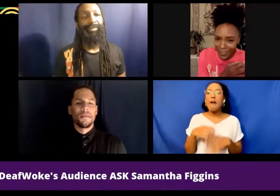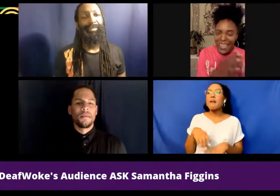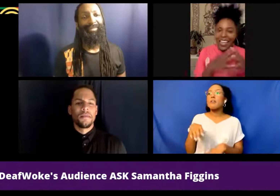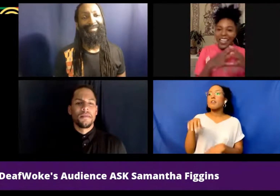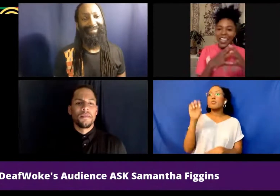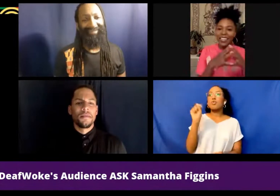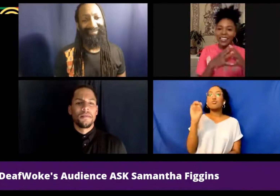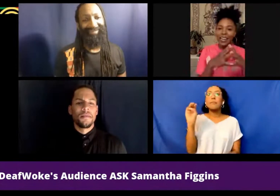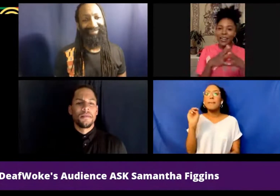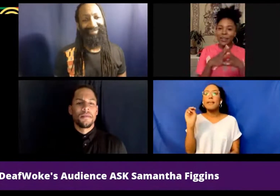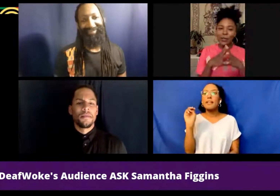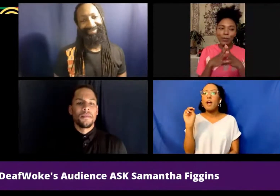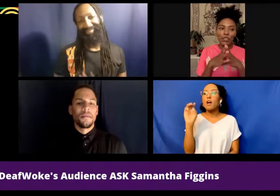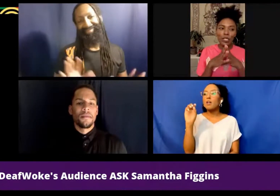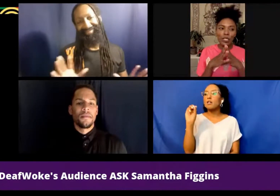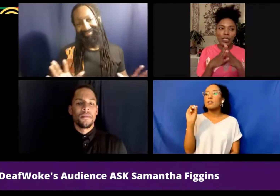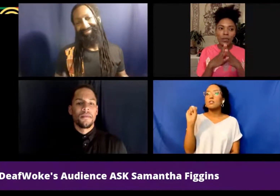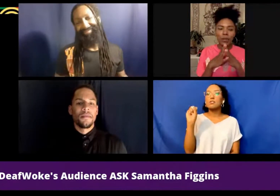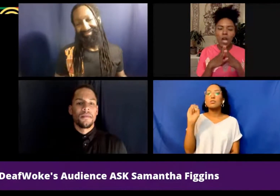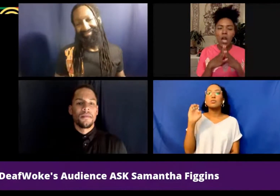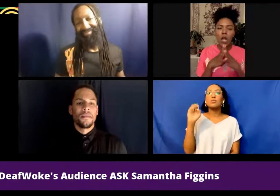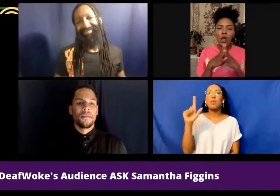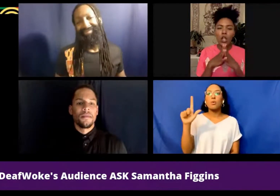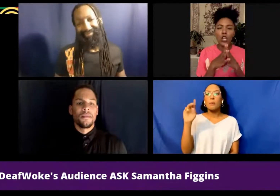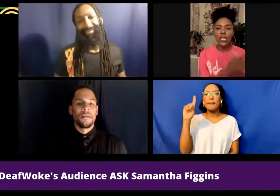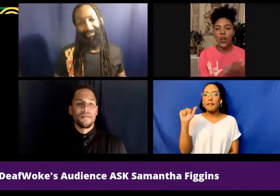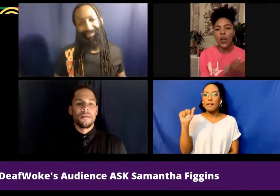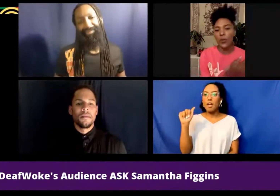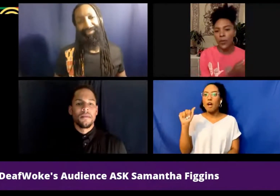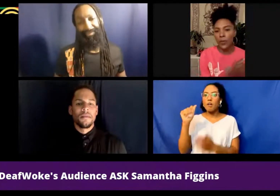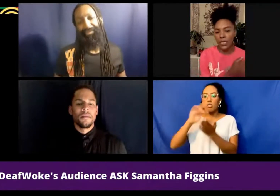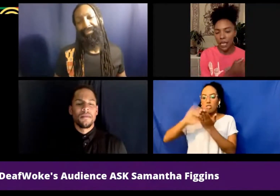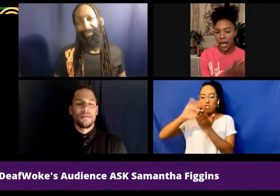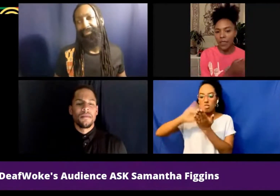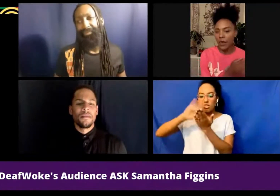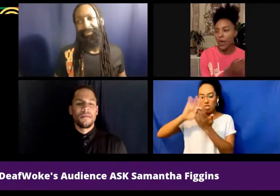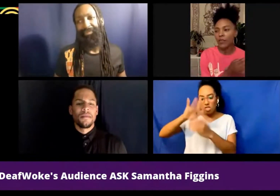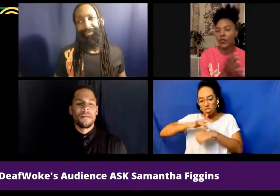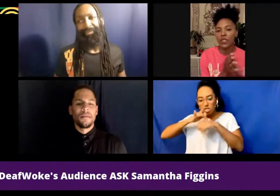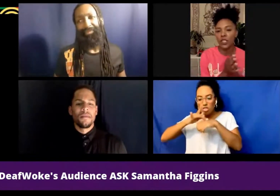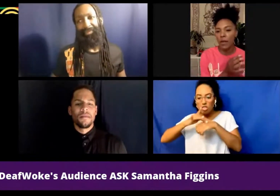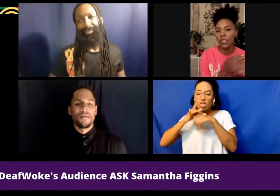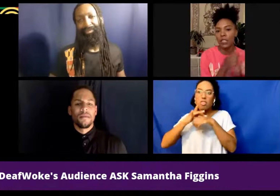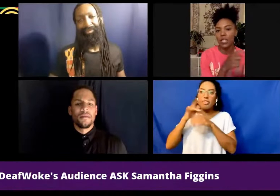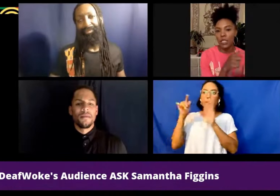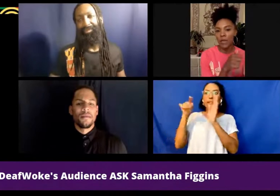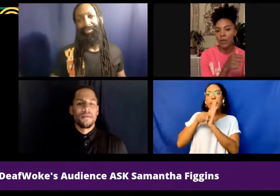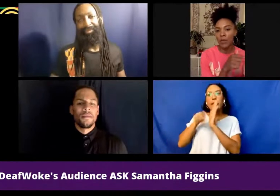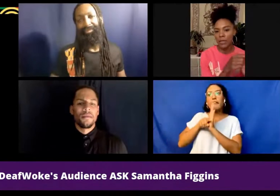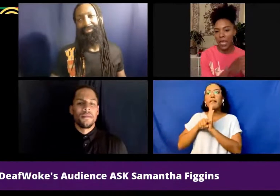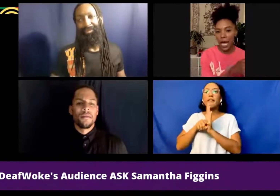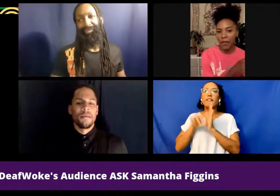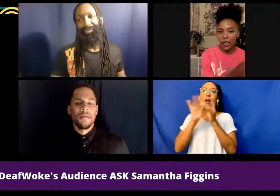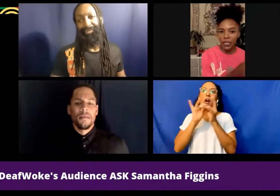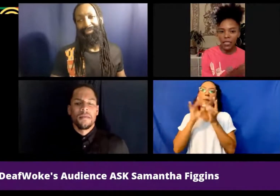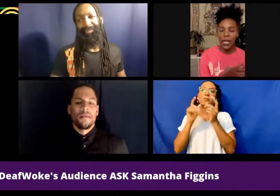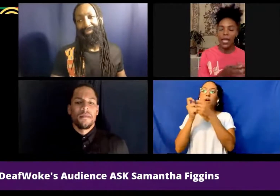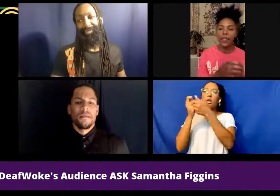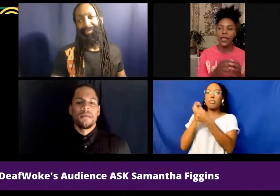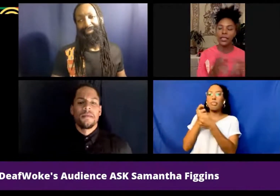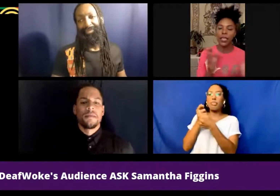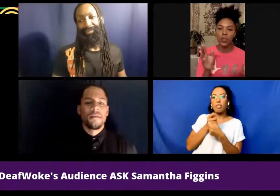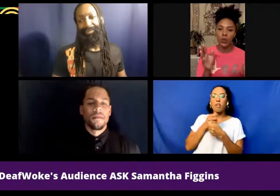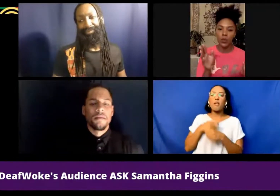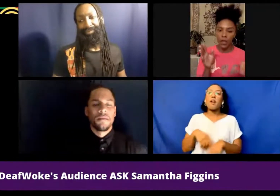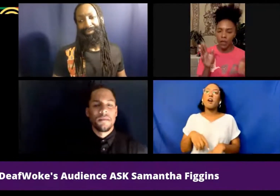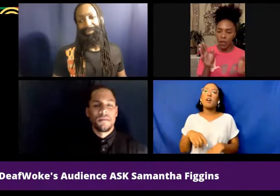media and just looking into other people's lives. I think we have too much time to look into other people's lives all day,